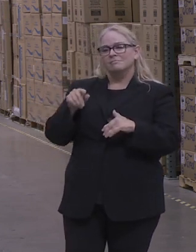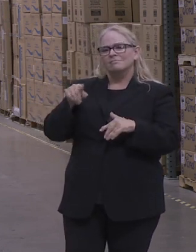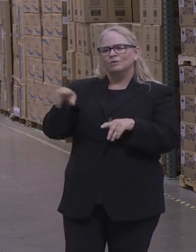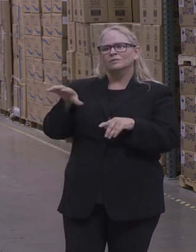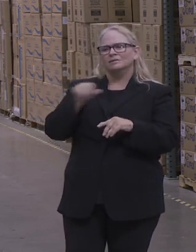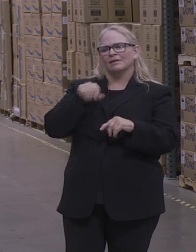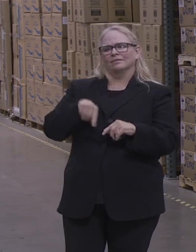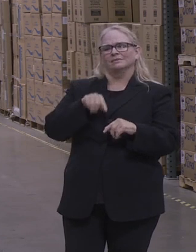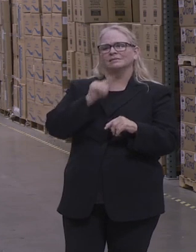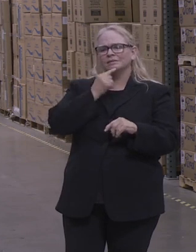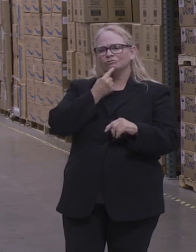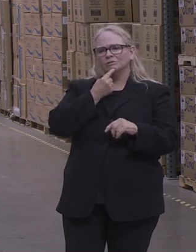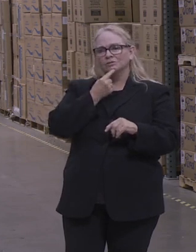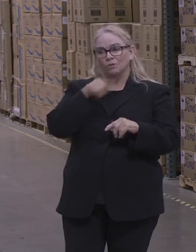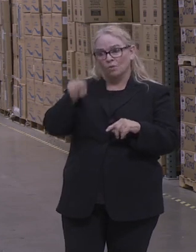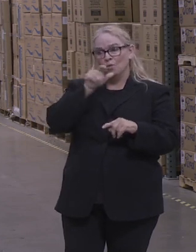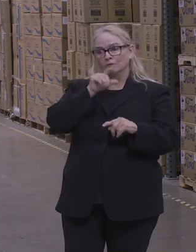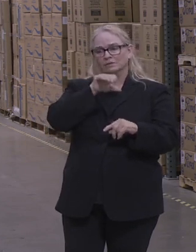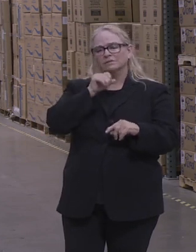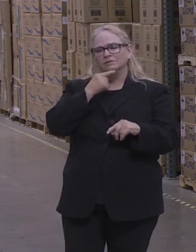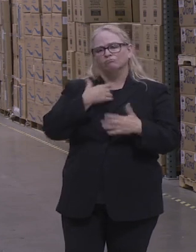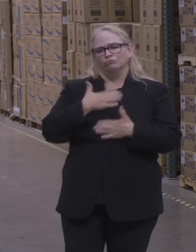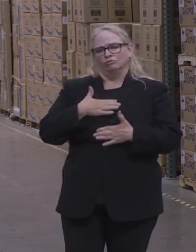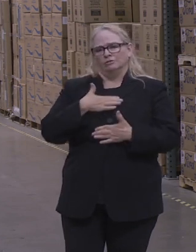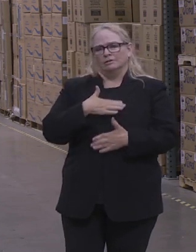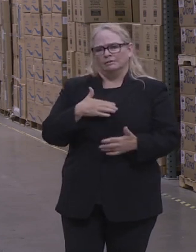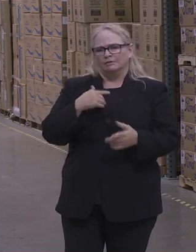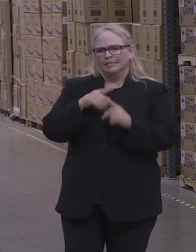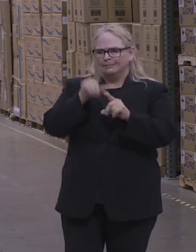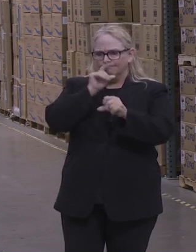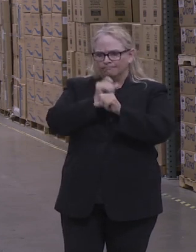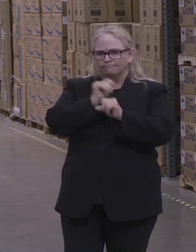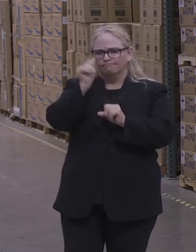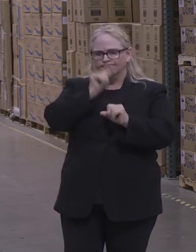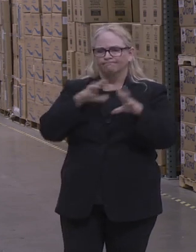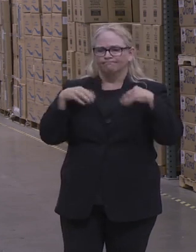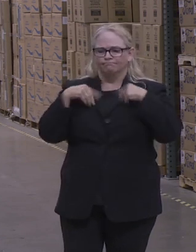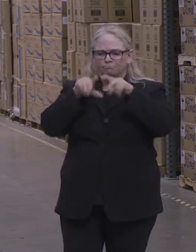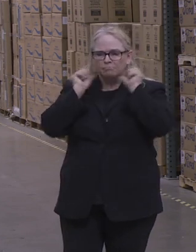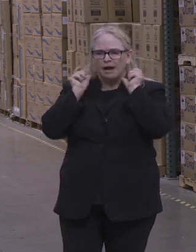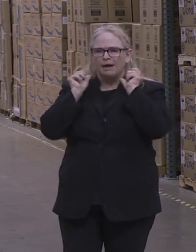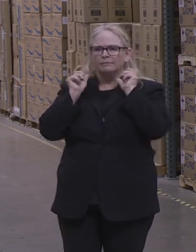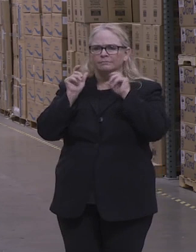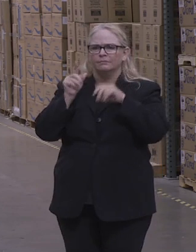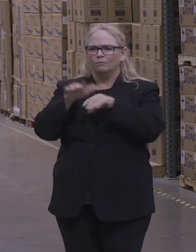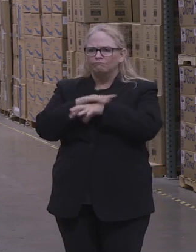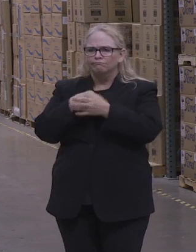a purpose, for their intentionality, for their recognition of their own power and